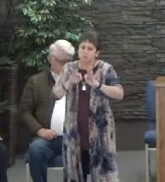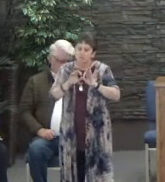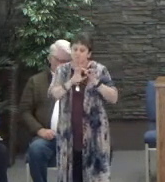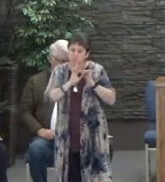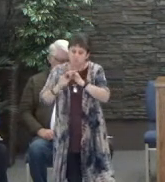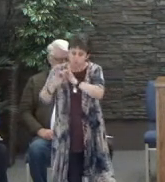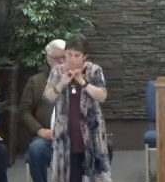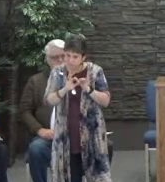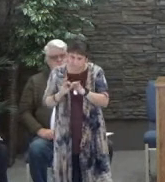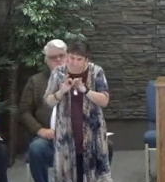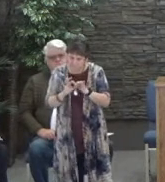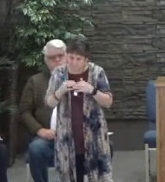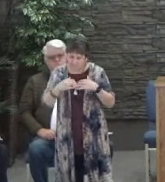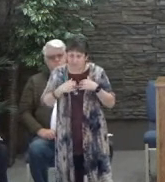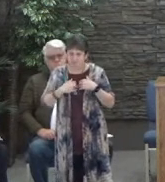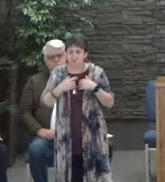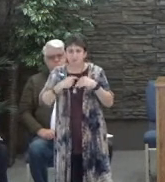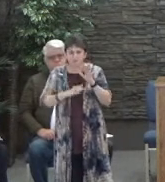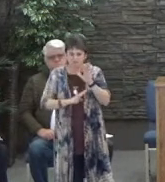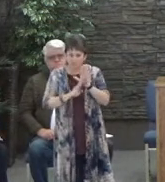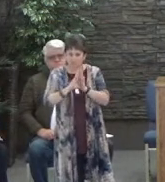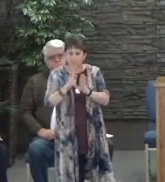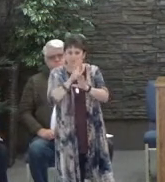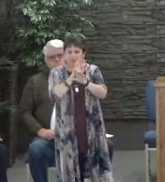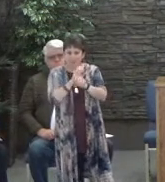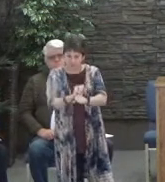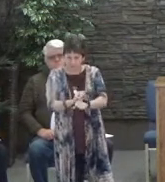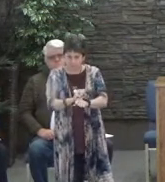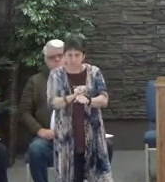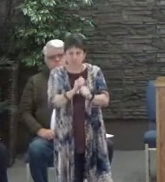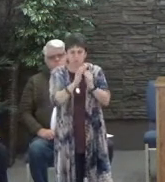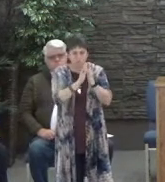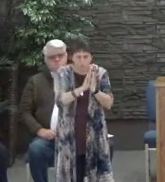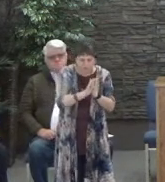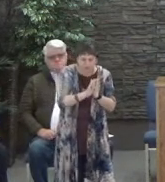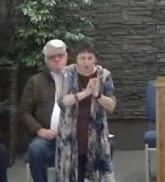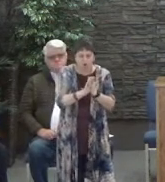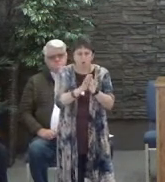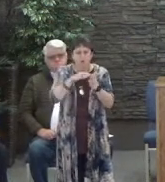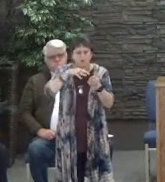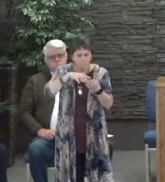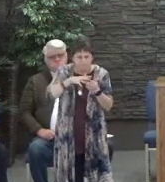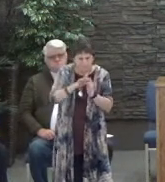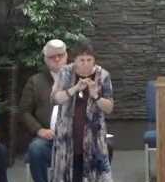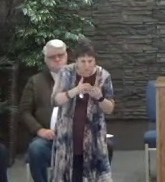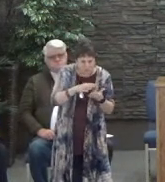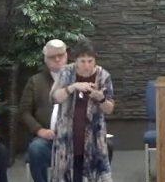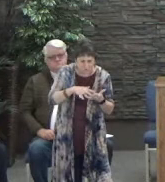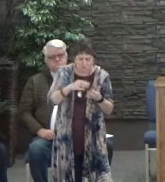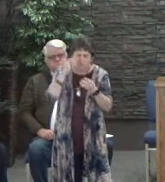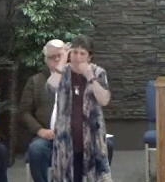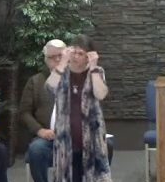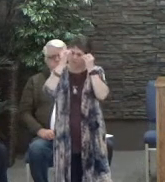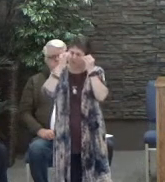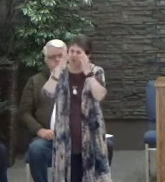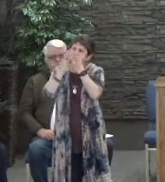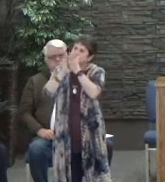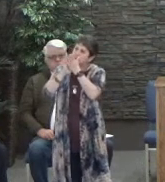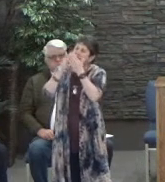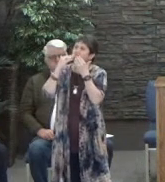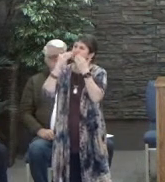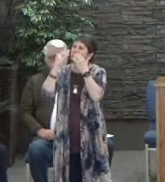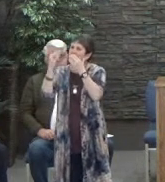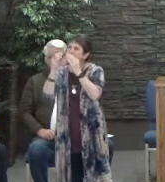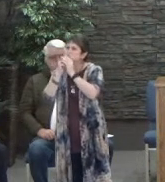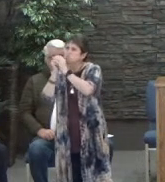spiritual battle. We develop those habits that we've talked about: prayer, Bible reading, reflection, praise,